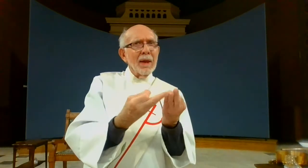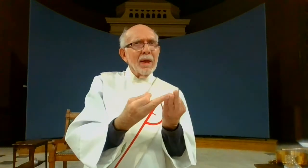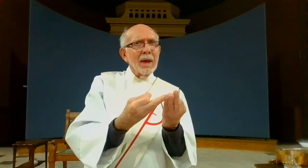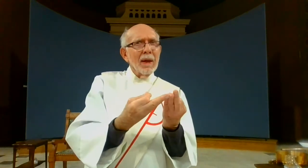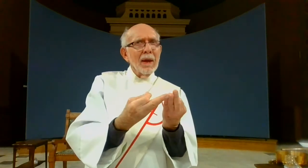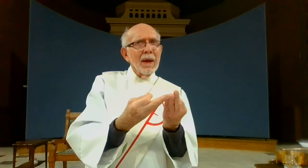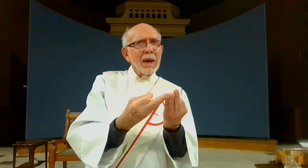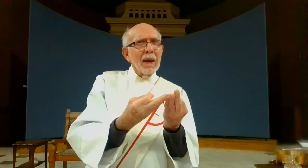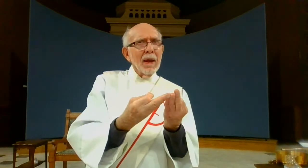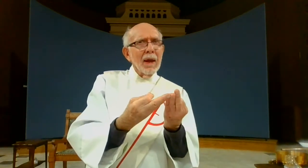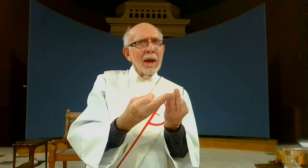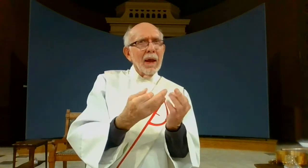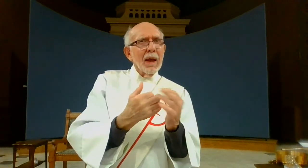That's what family is.